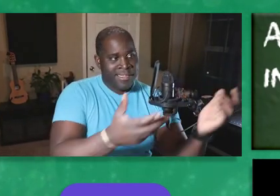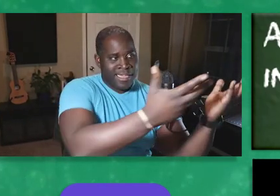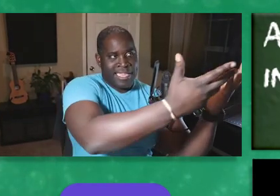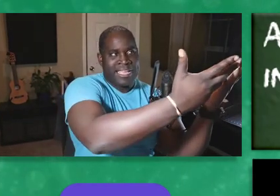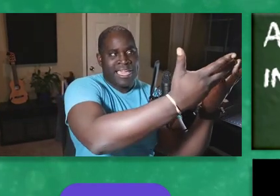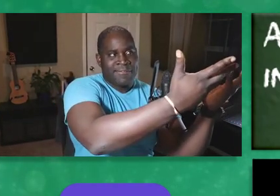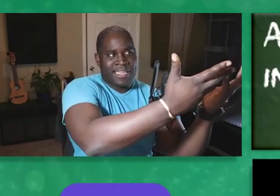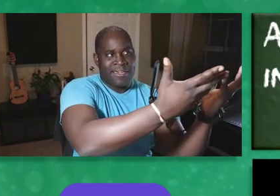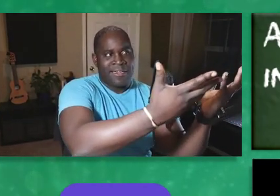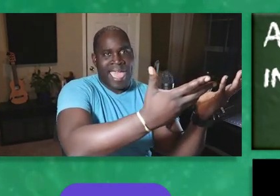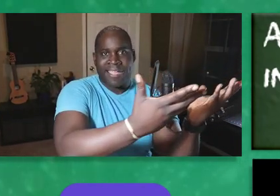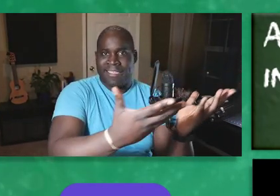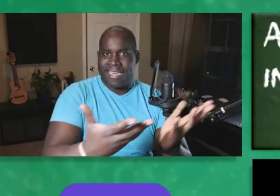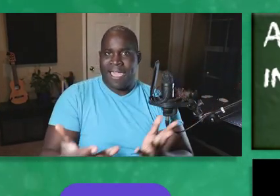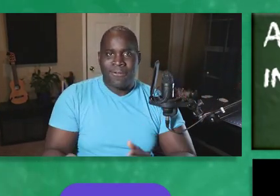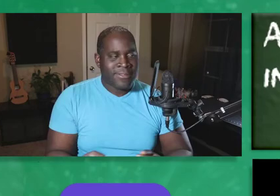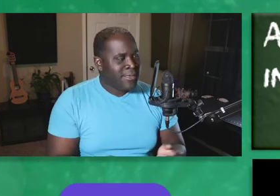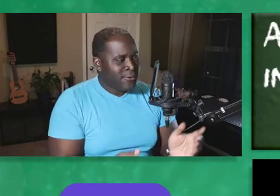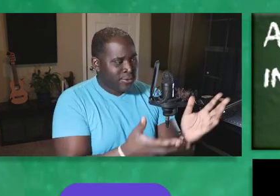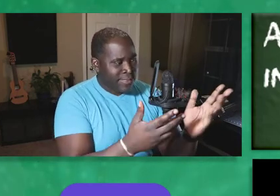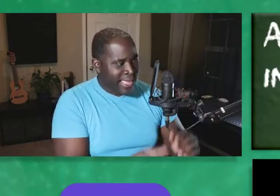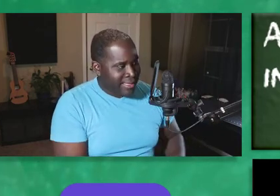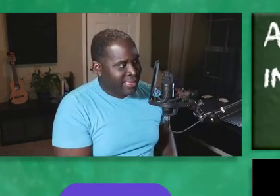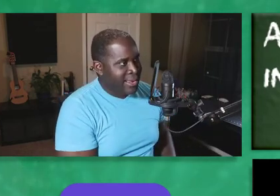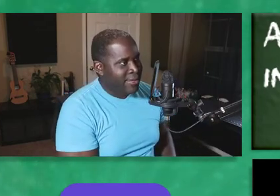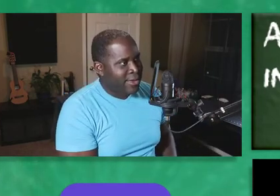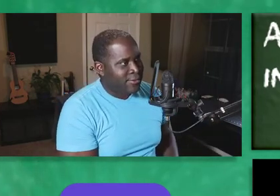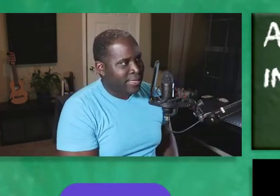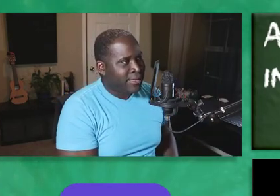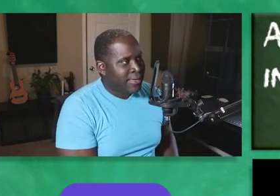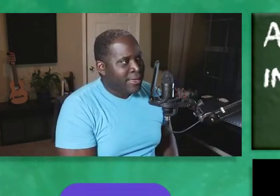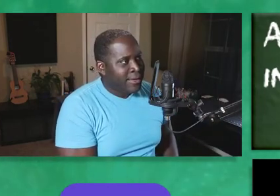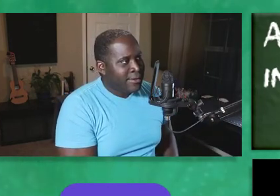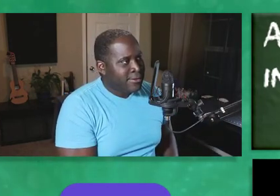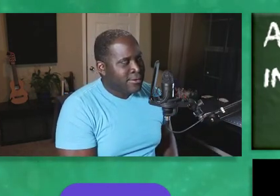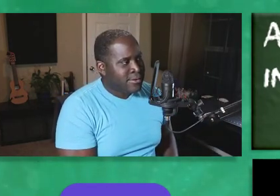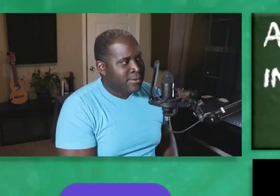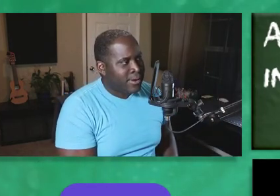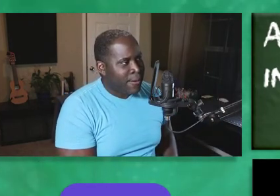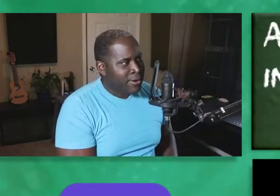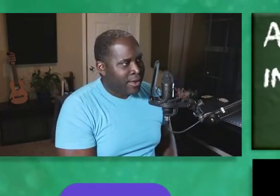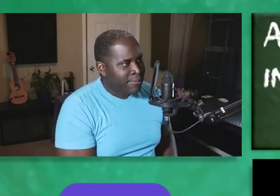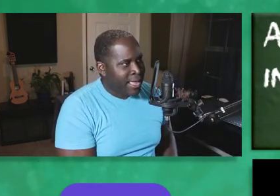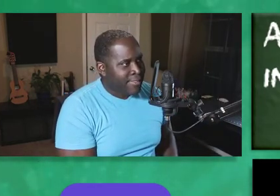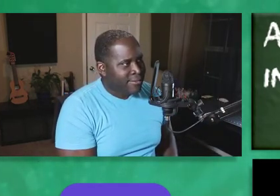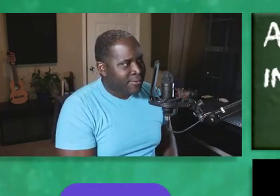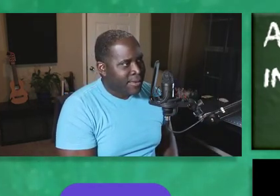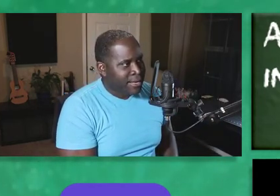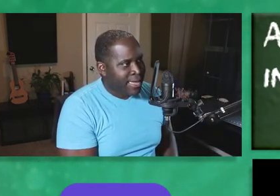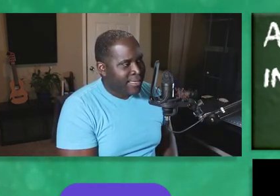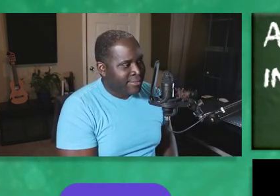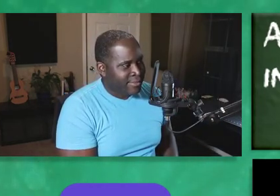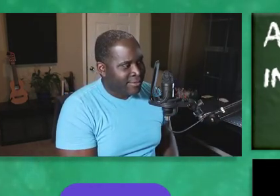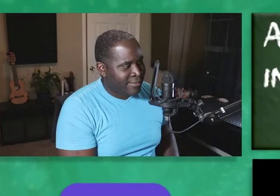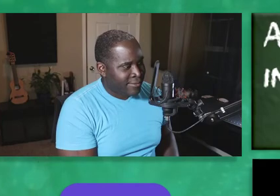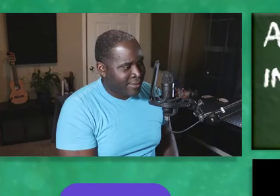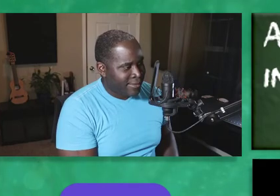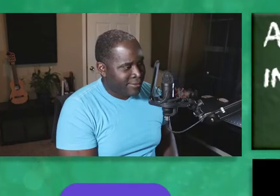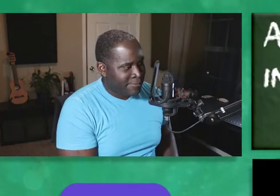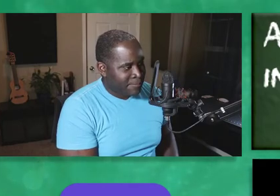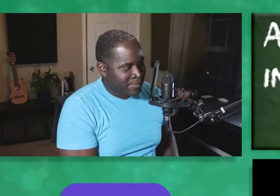things, again, kind of like a acting it out, sort of like acting it out, actually. Ooh, I wonder, I'm gonna add that to the